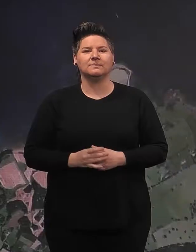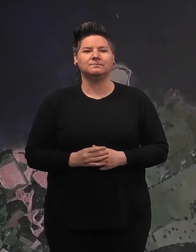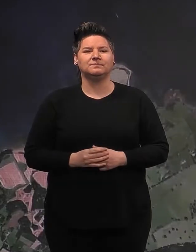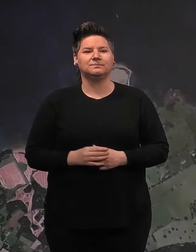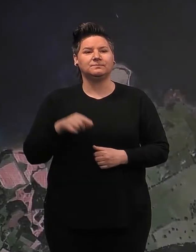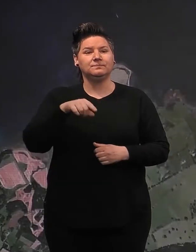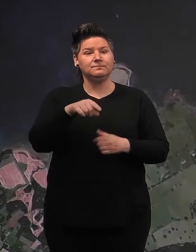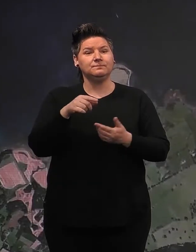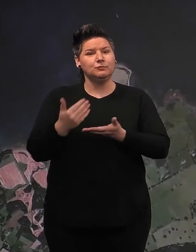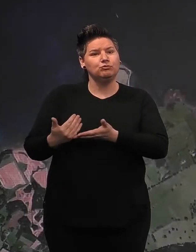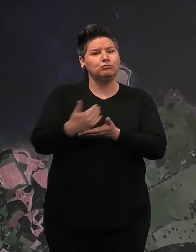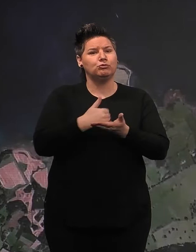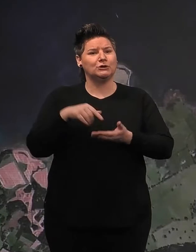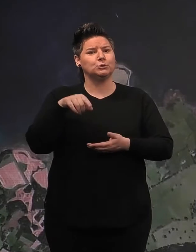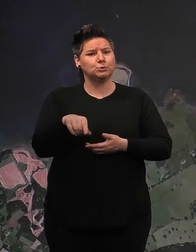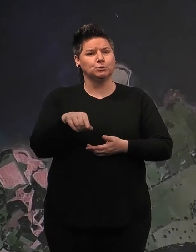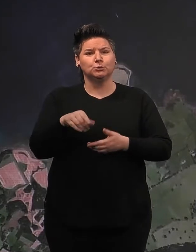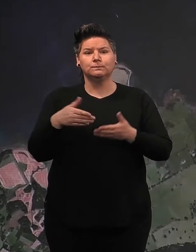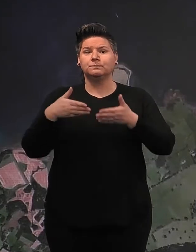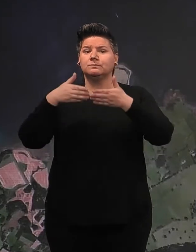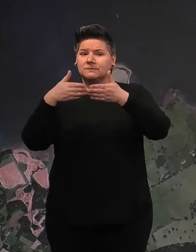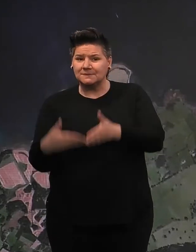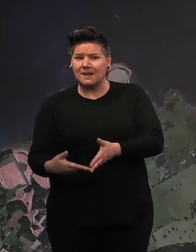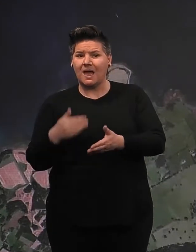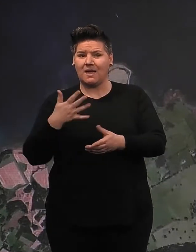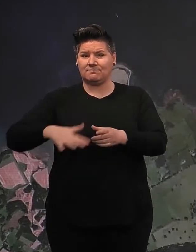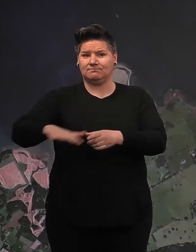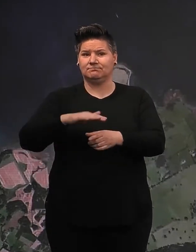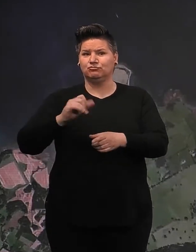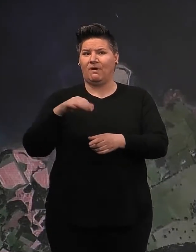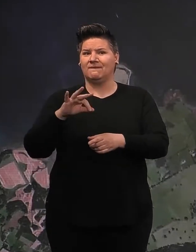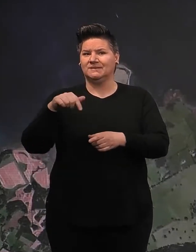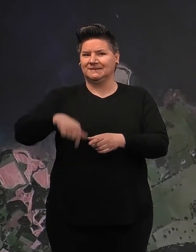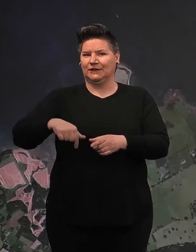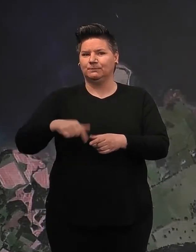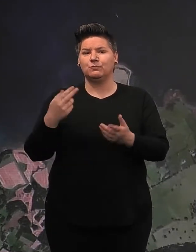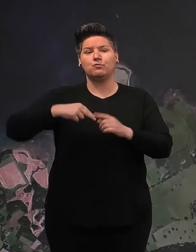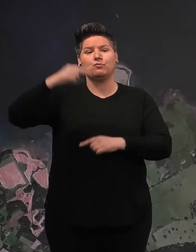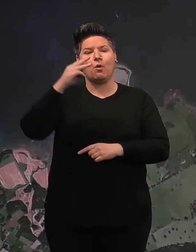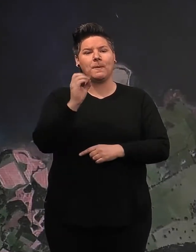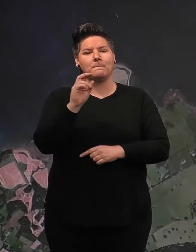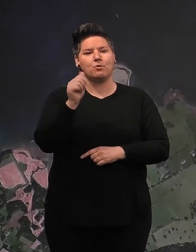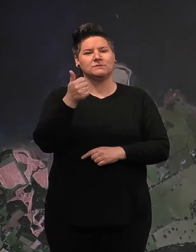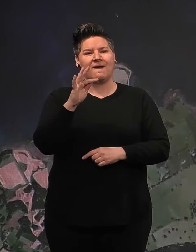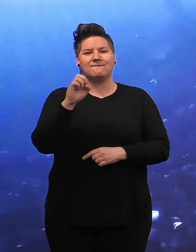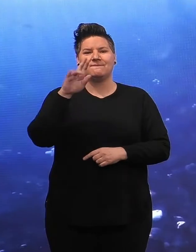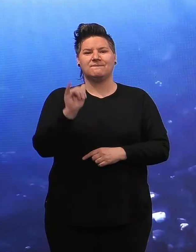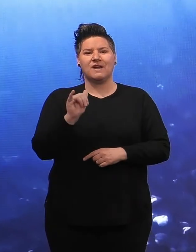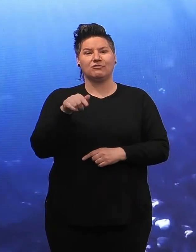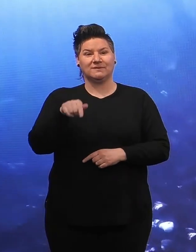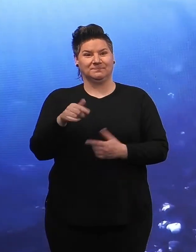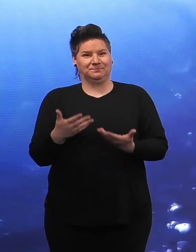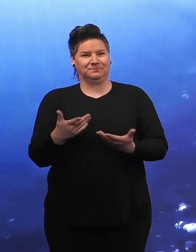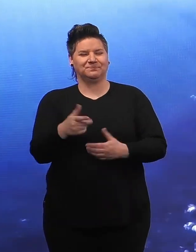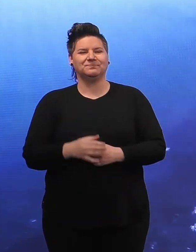to be salvaged and sank just at the entrance to Strangford here, north of Portaferry.